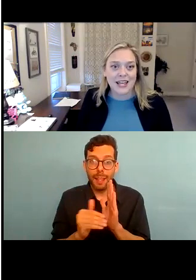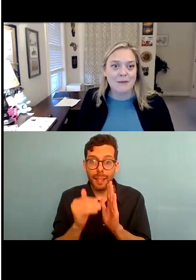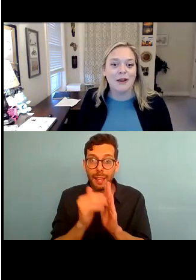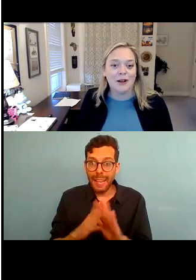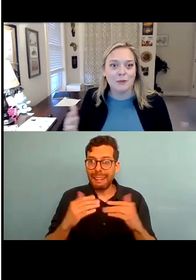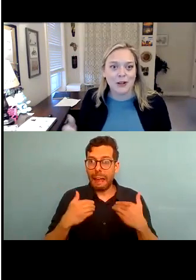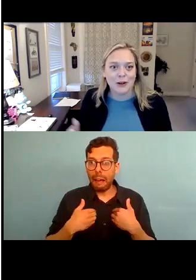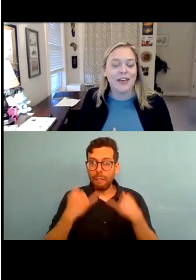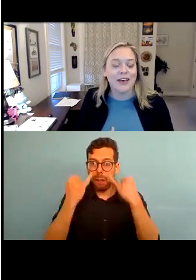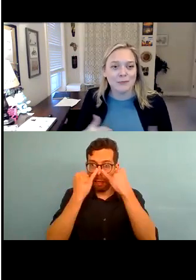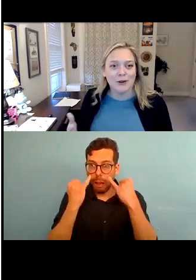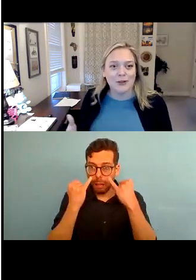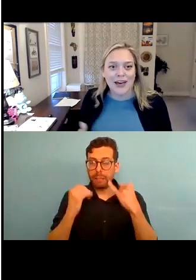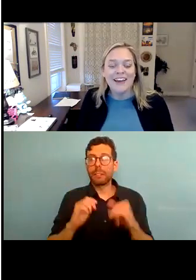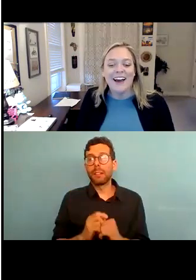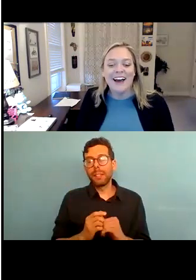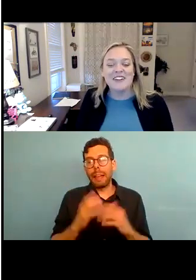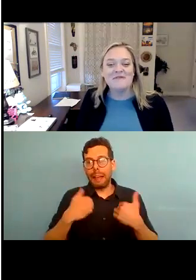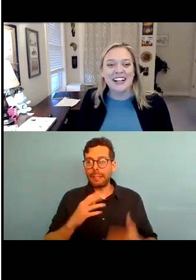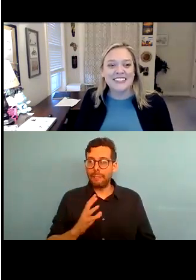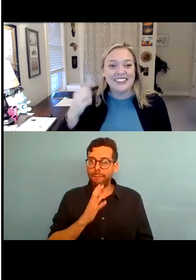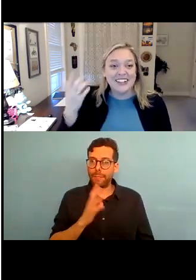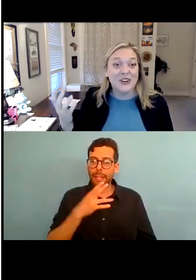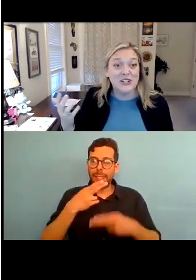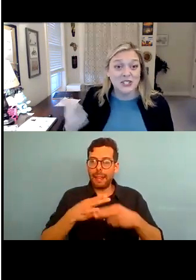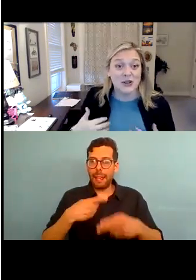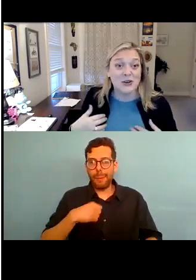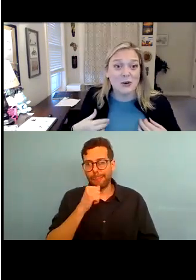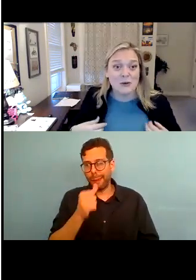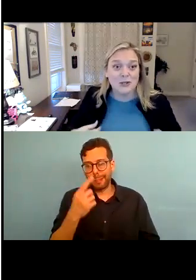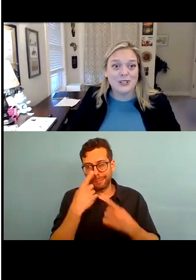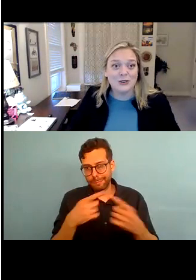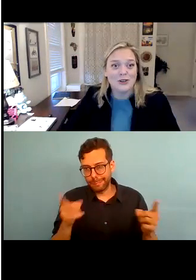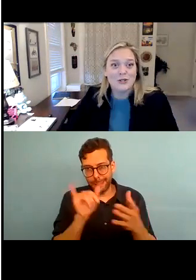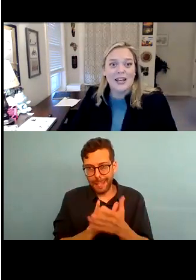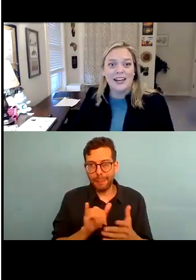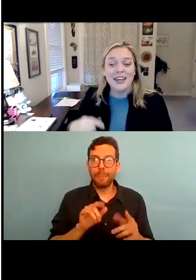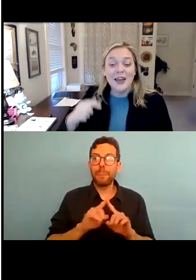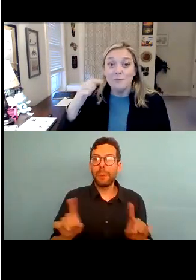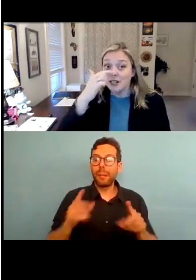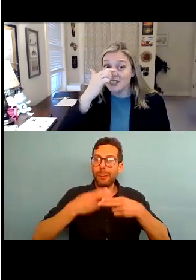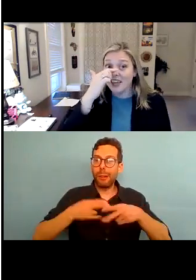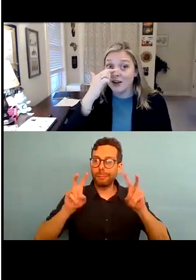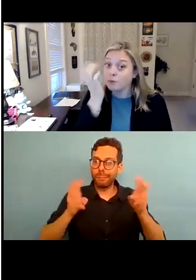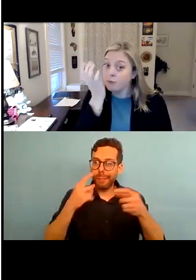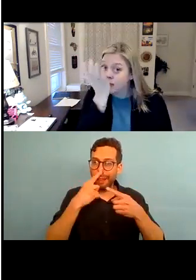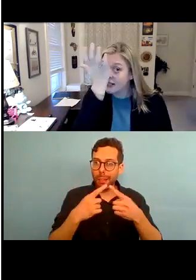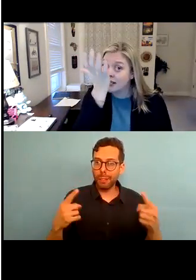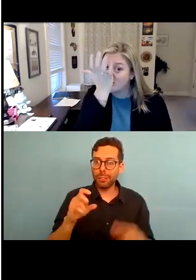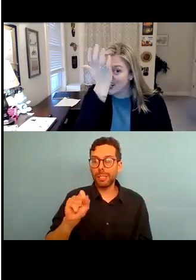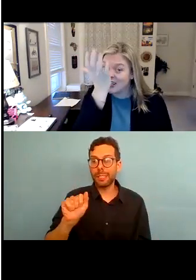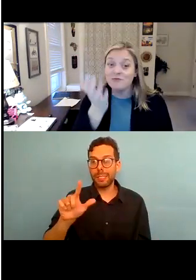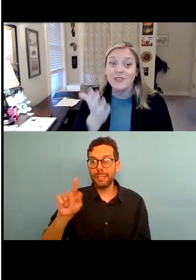schmancy name, but I'll spare you that. But it's an allergic salute is what most of us refer to it as. But it's, again,